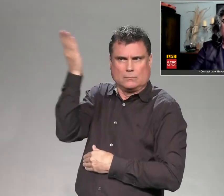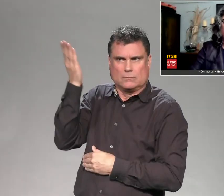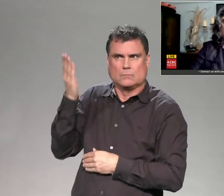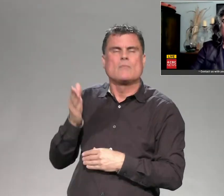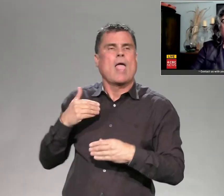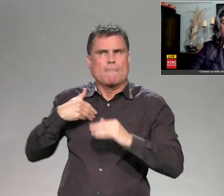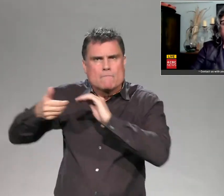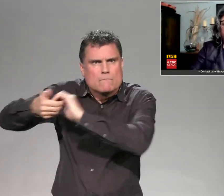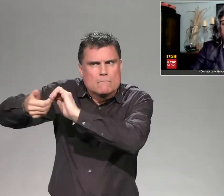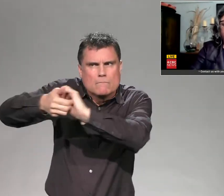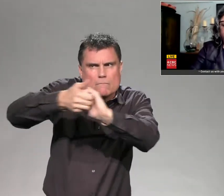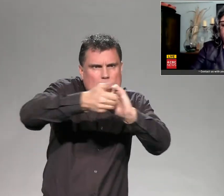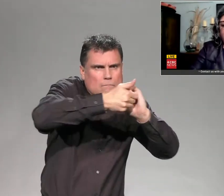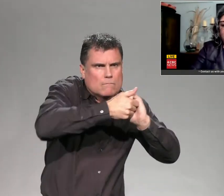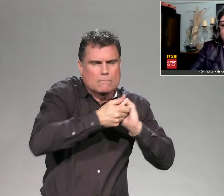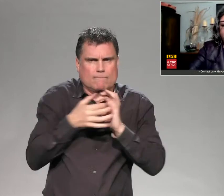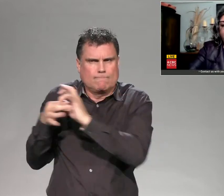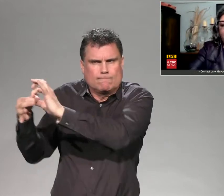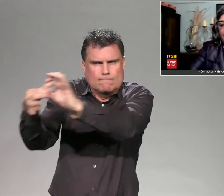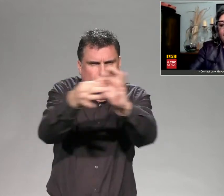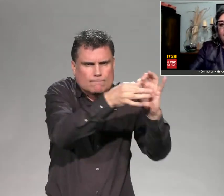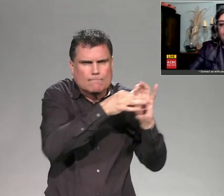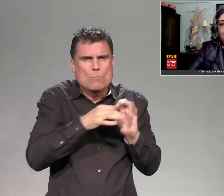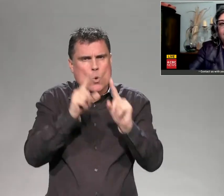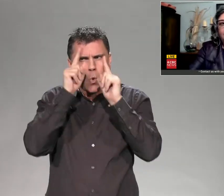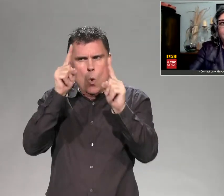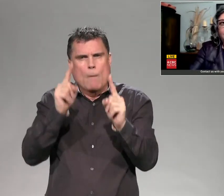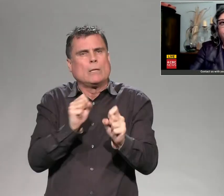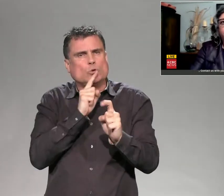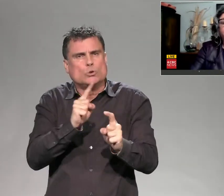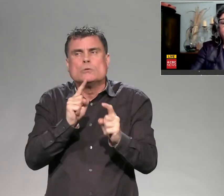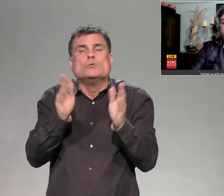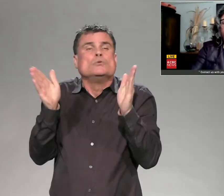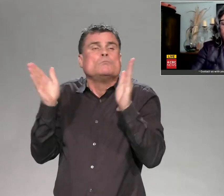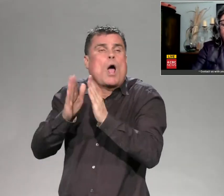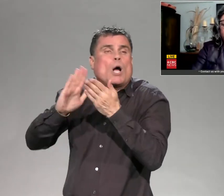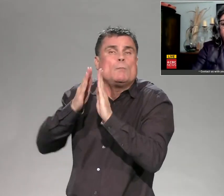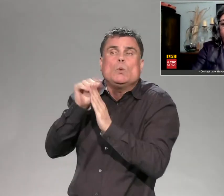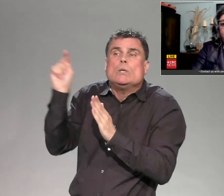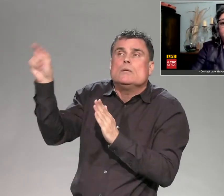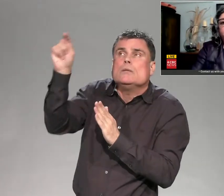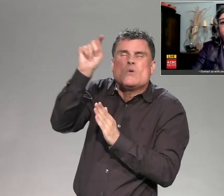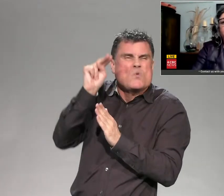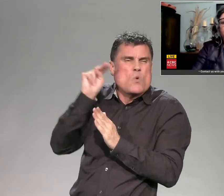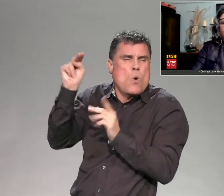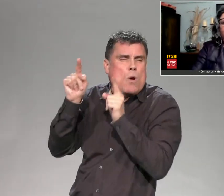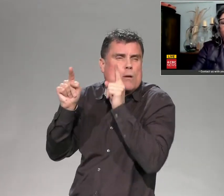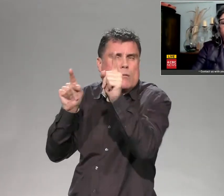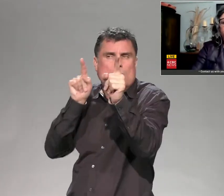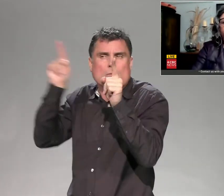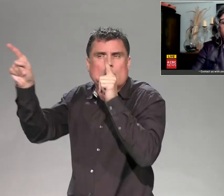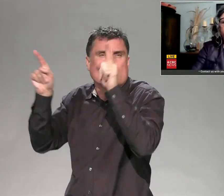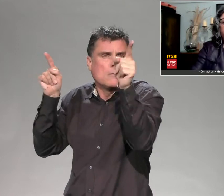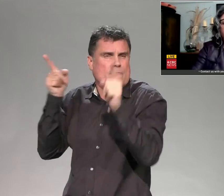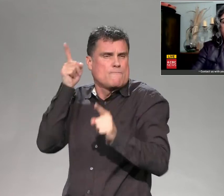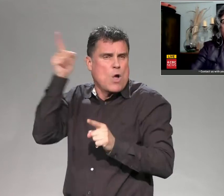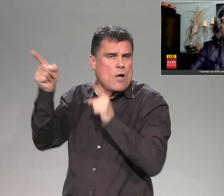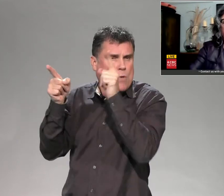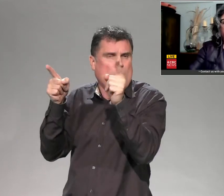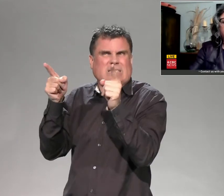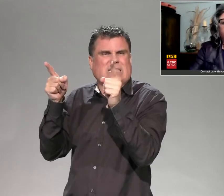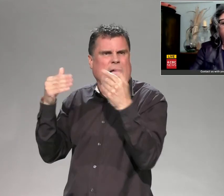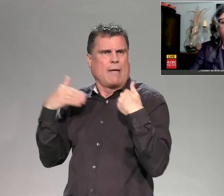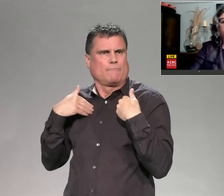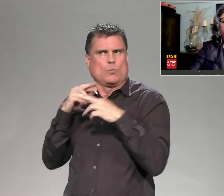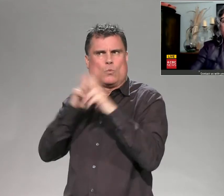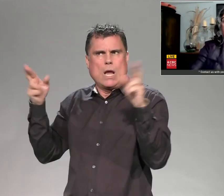and rural and remote communities. There shouldn't be a challenge to reaching some of